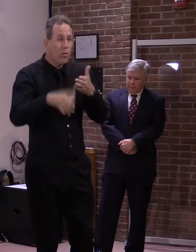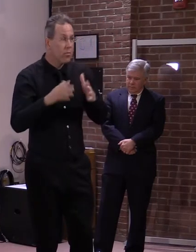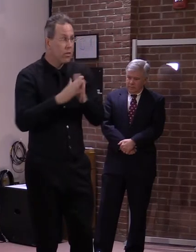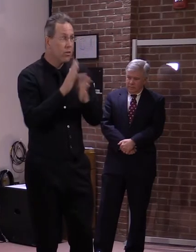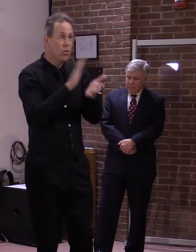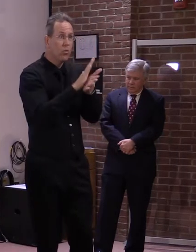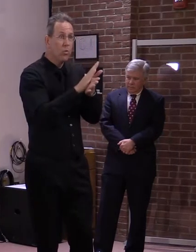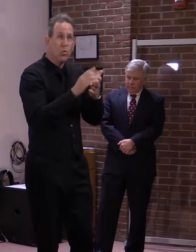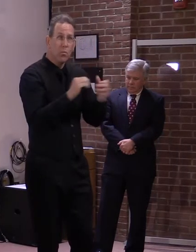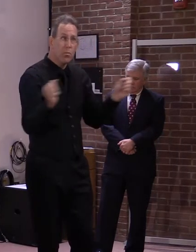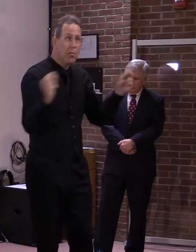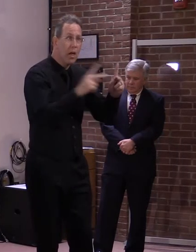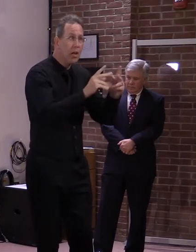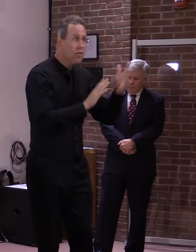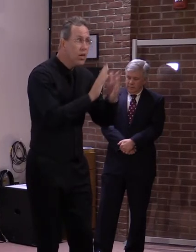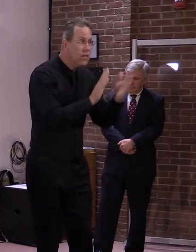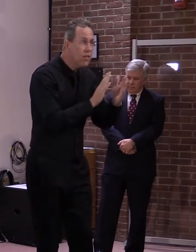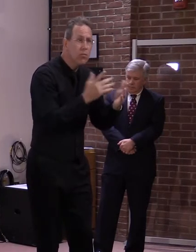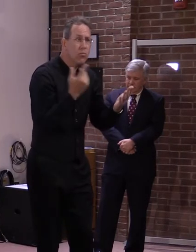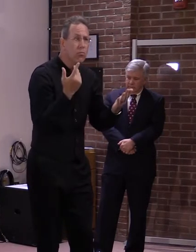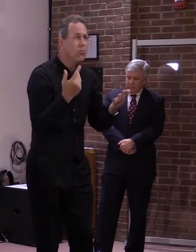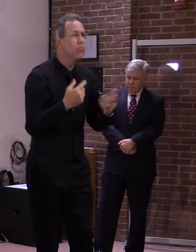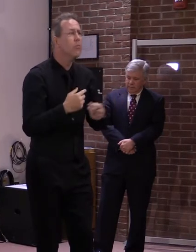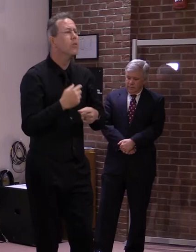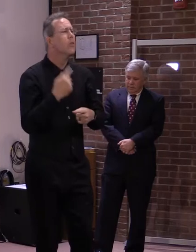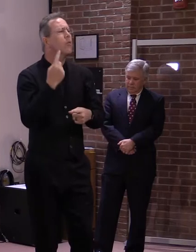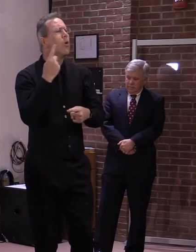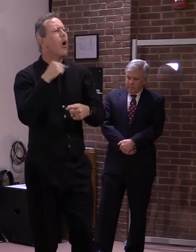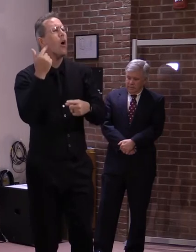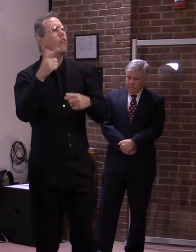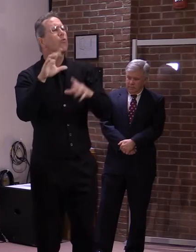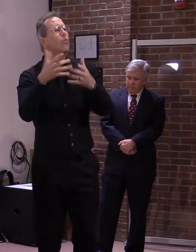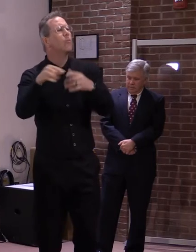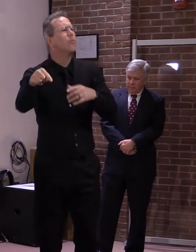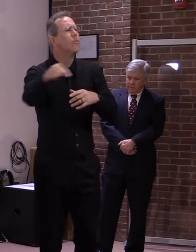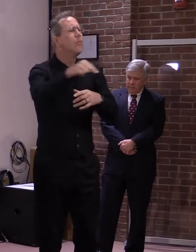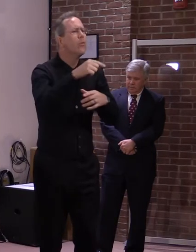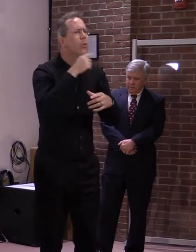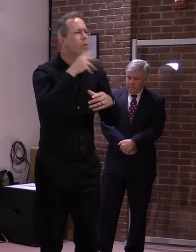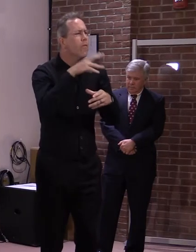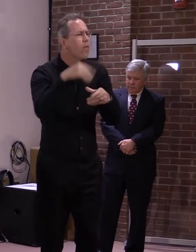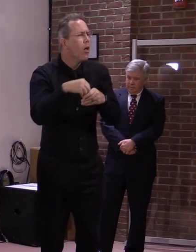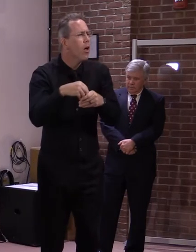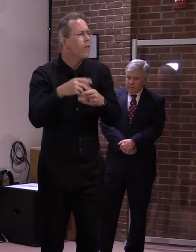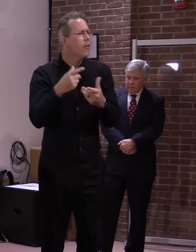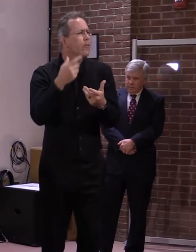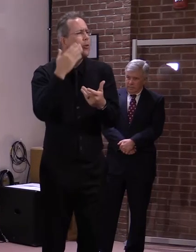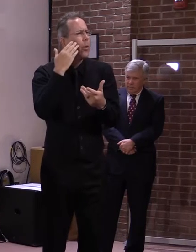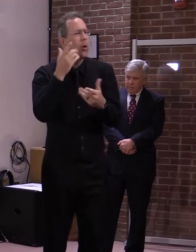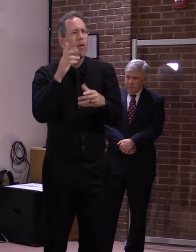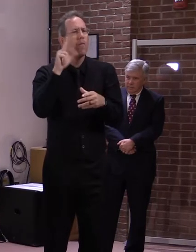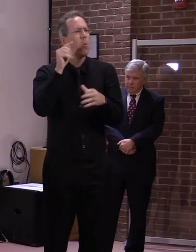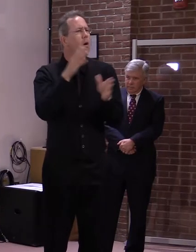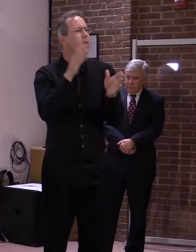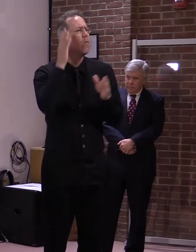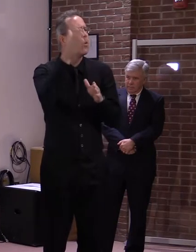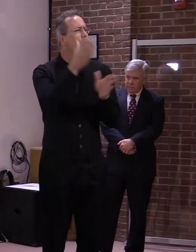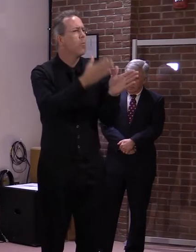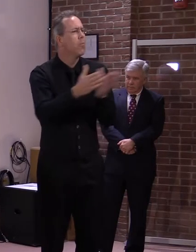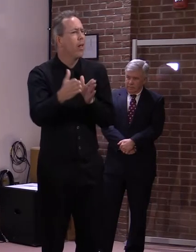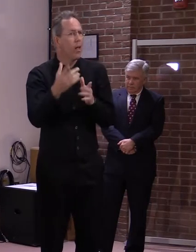other breakout groups that are not under the Vermont Forward Plan's universal guidance at the moment? I'm thinking like the healthcare sector, the long-term care facilities,